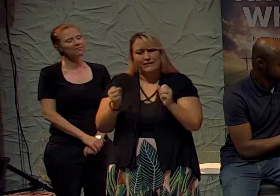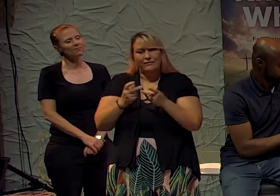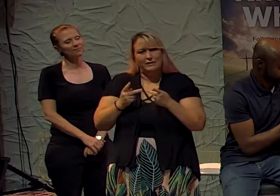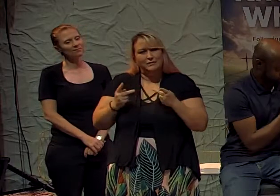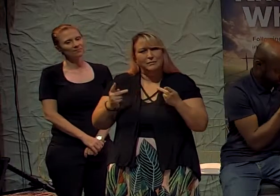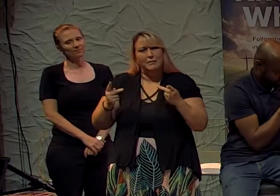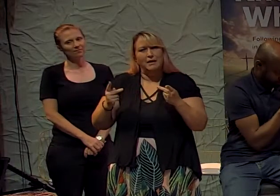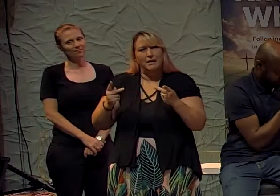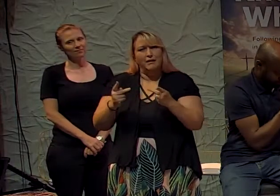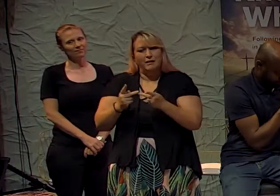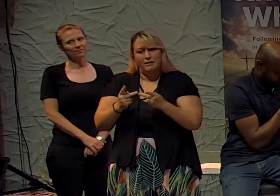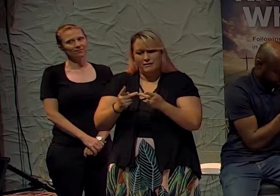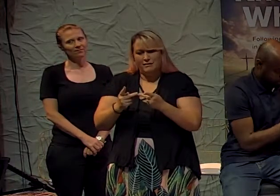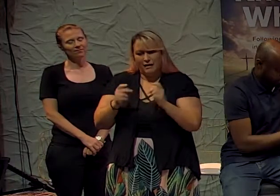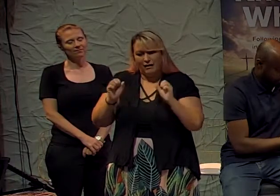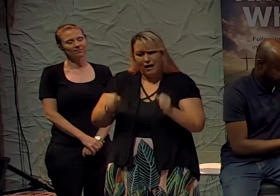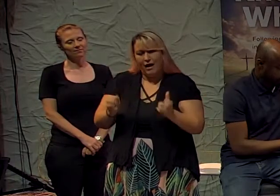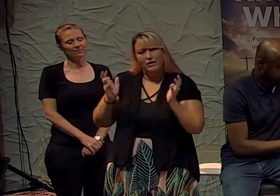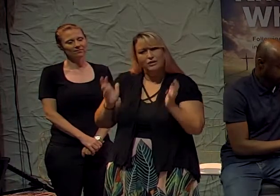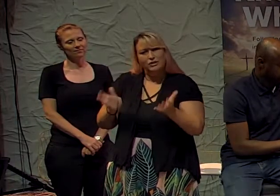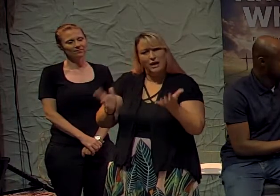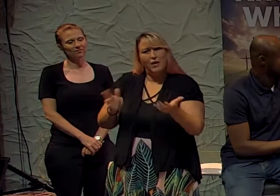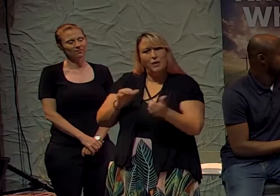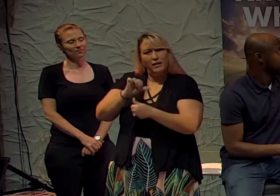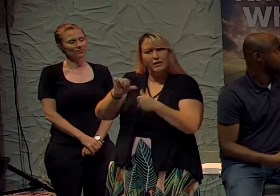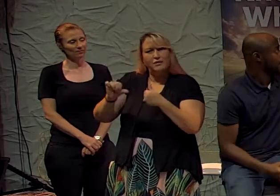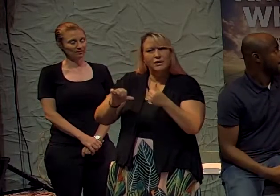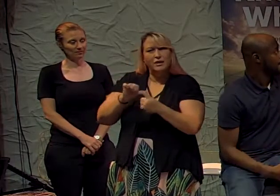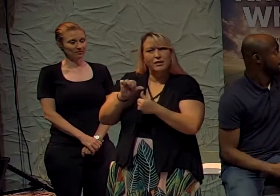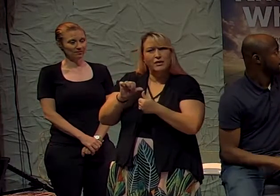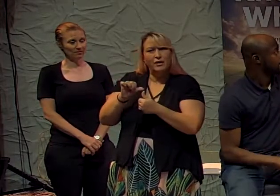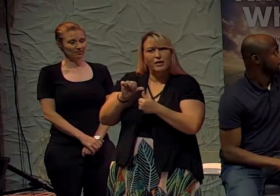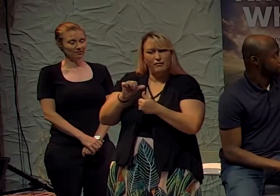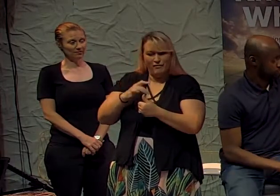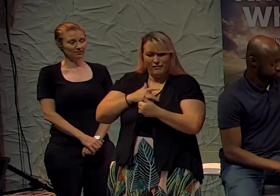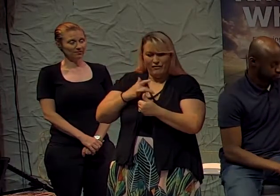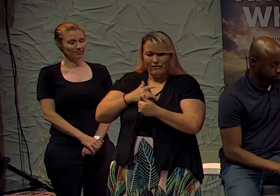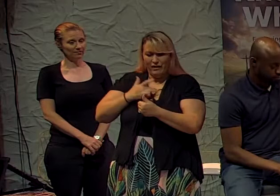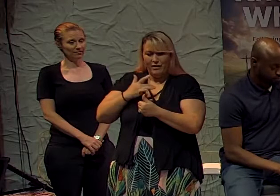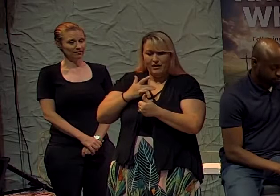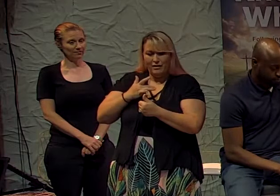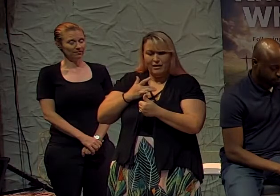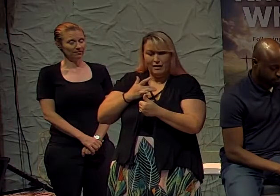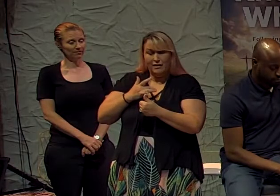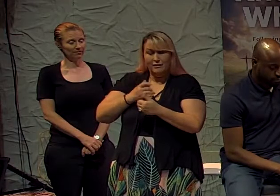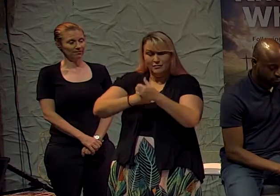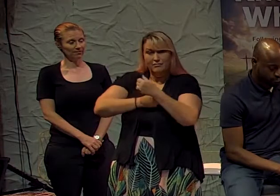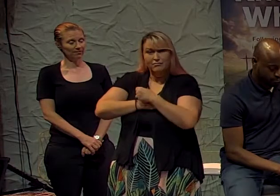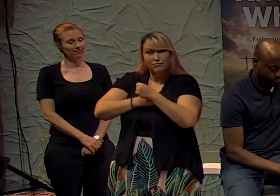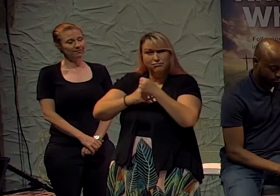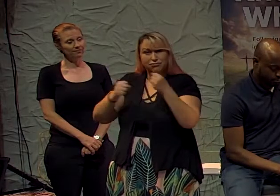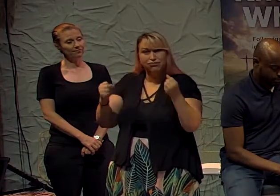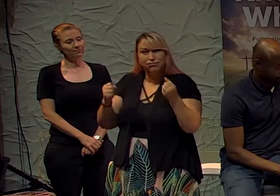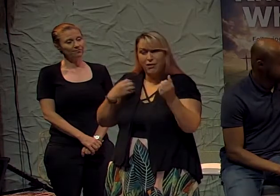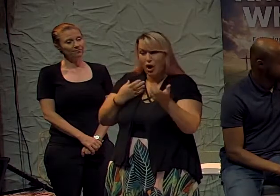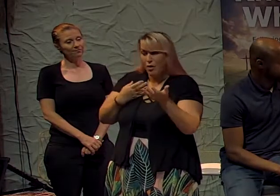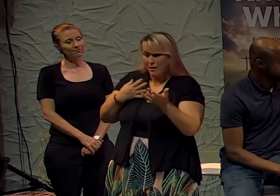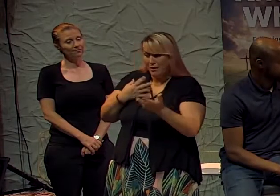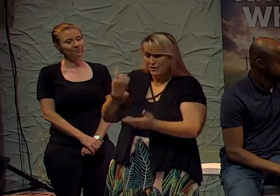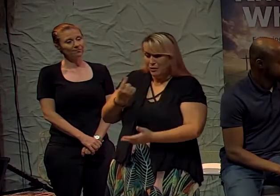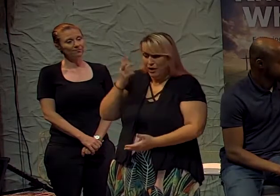space for us to talk with each other and have our feelings heard, but also with